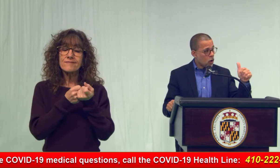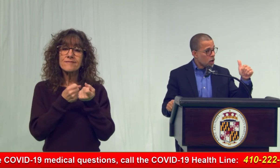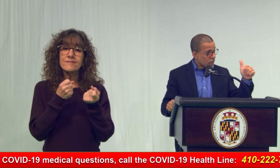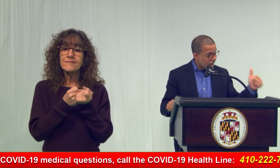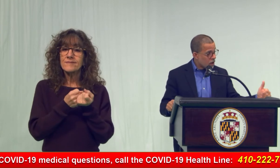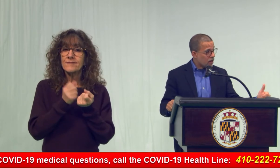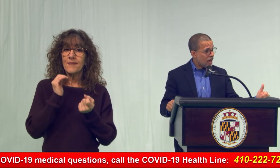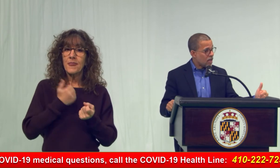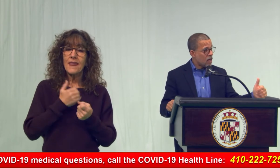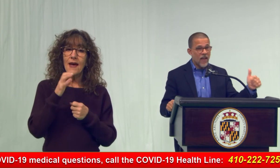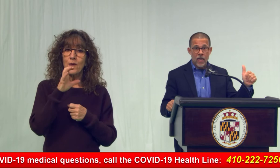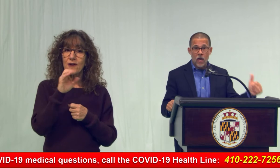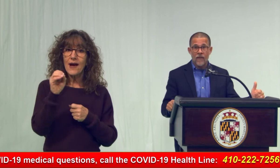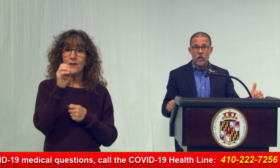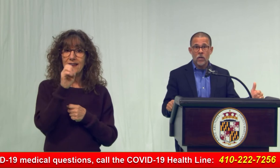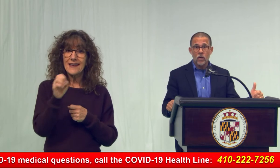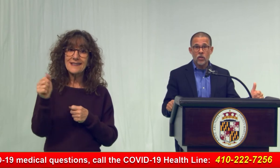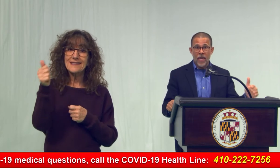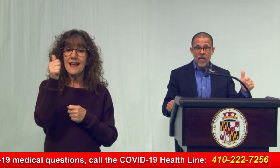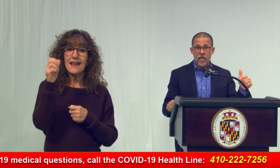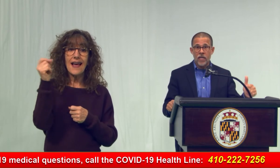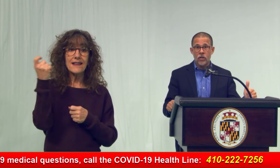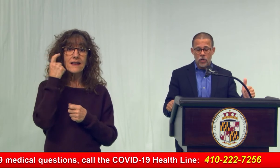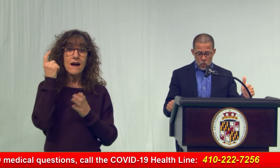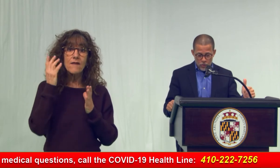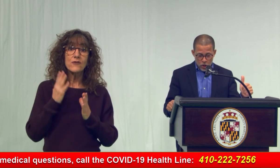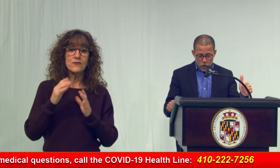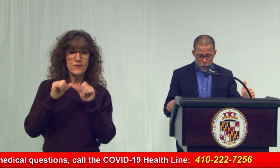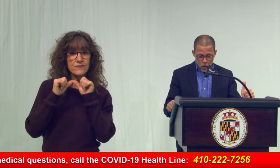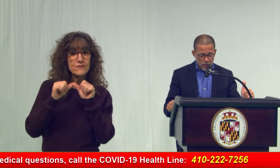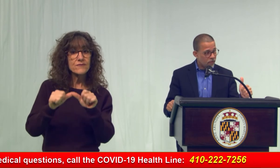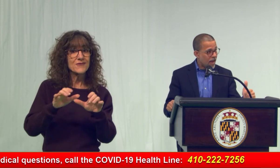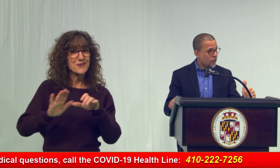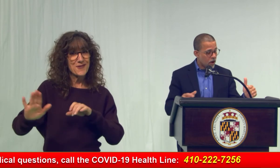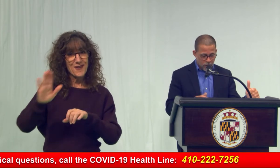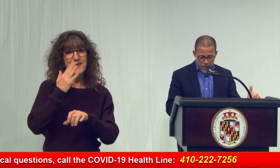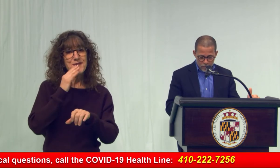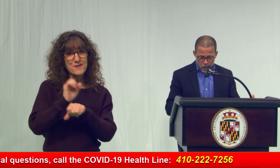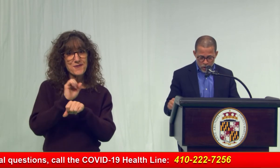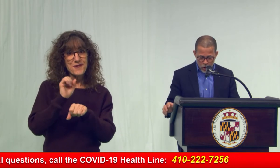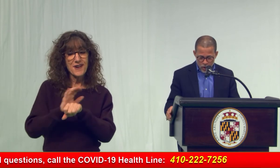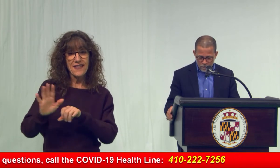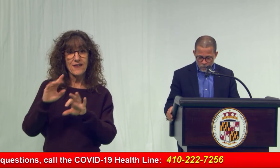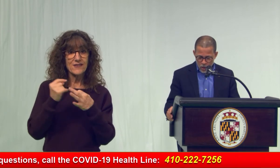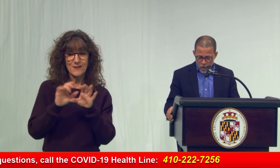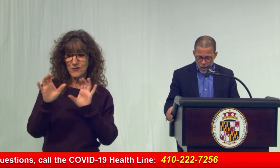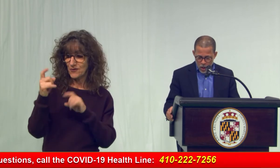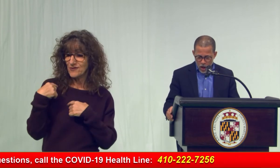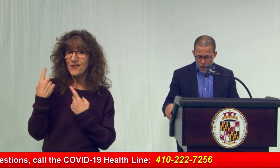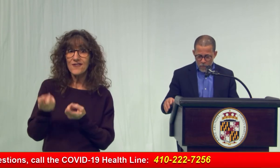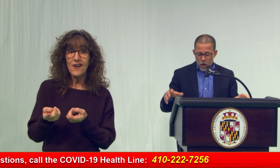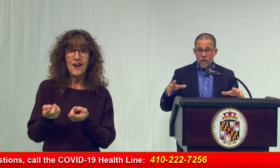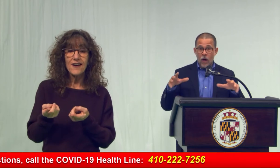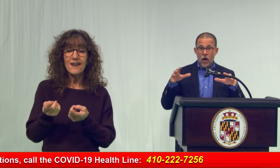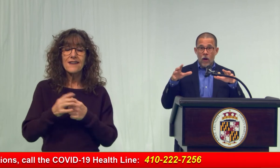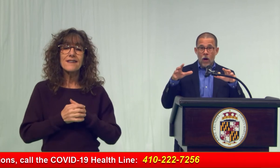supporting our county executive and governor so they can continue doing the good work that they and their teams are doing,